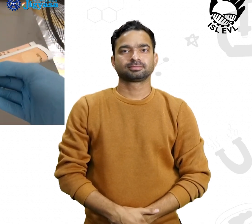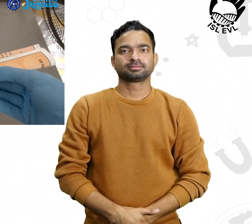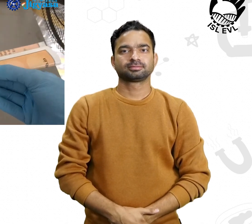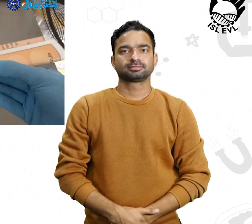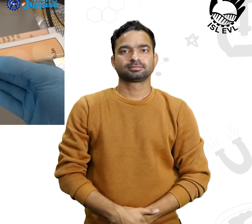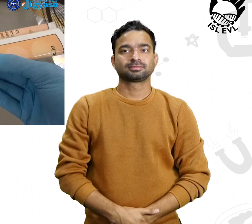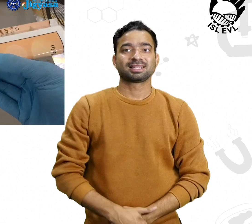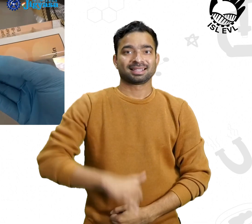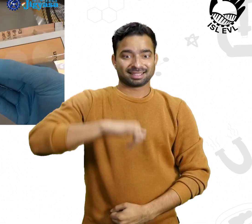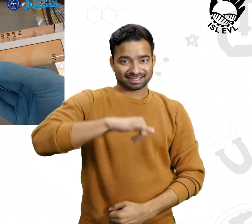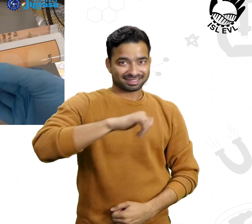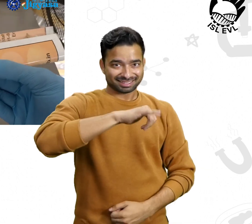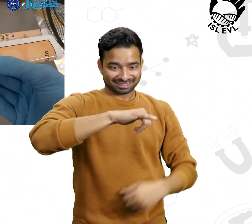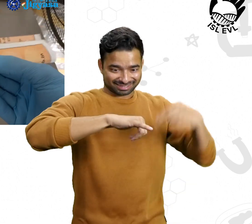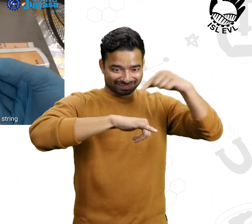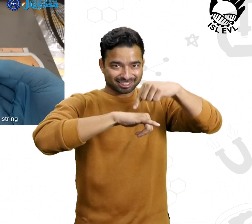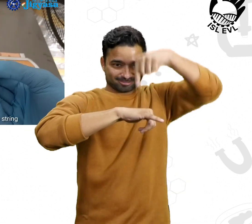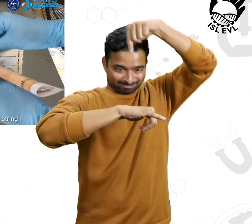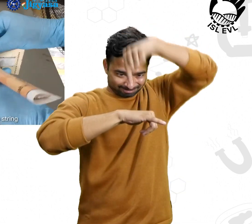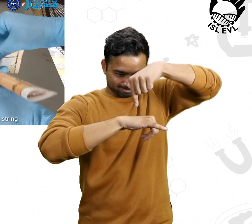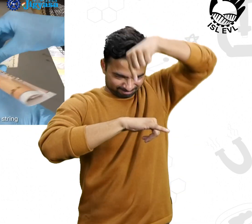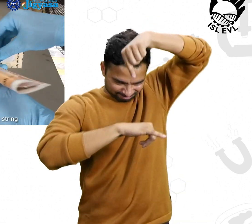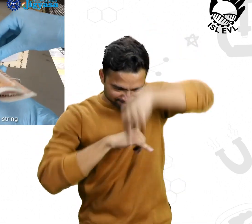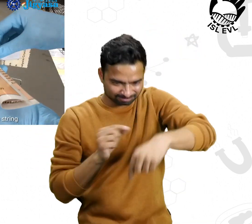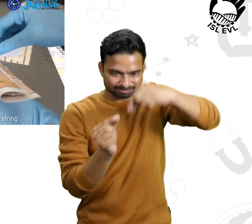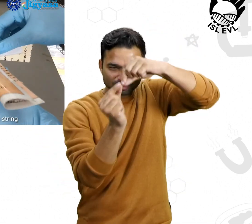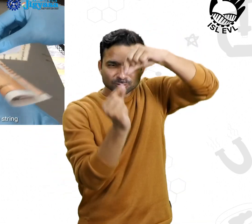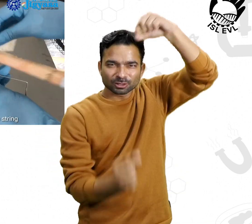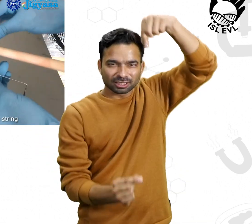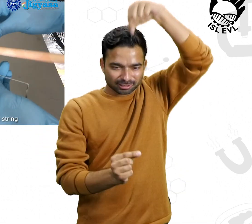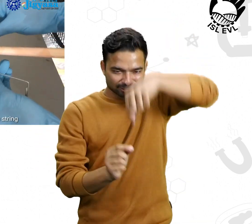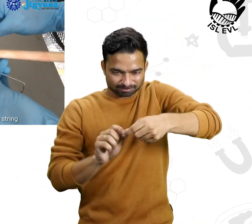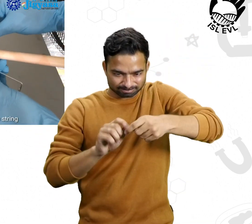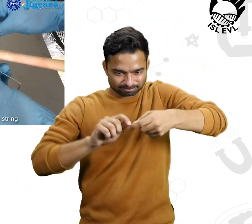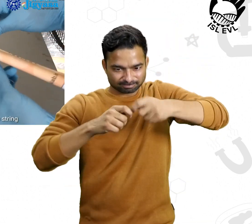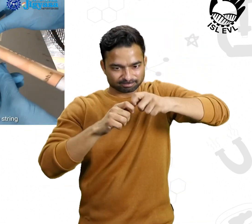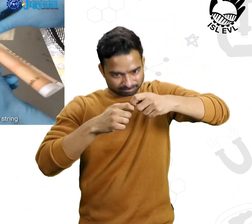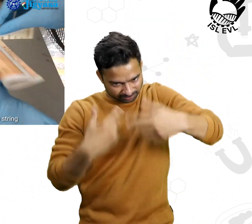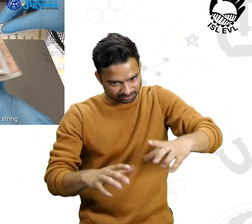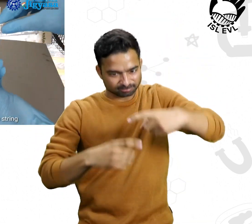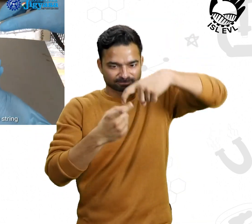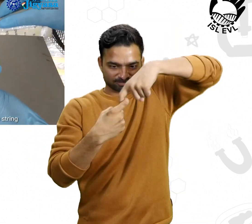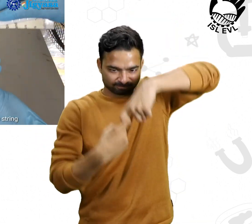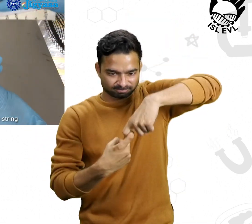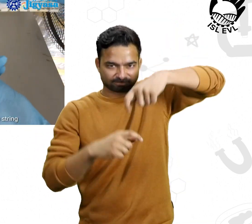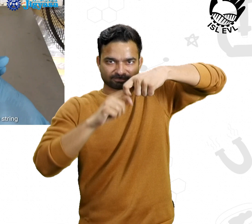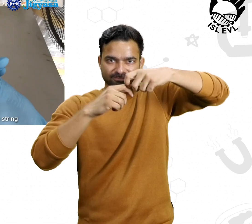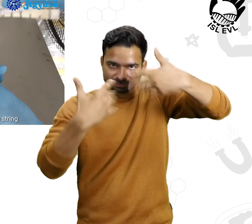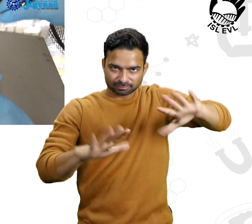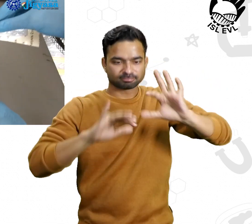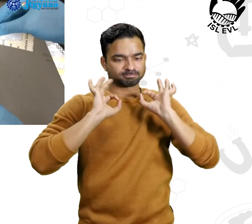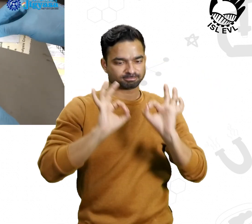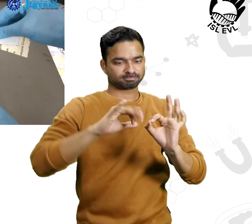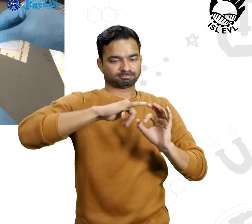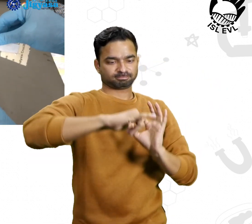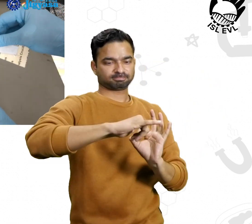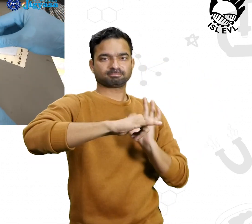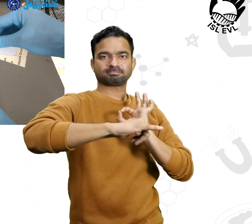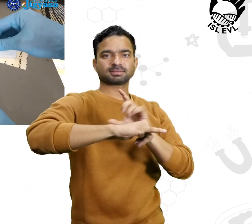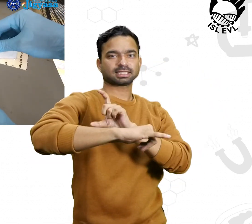A hole is made at the center so that the wing can be suspended by an iron string.